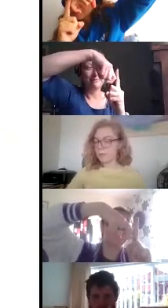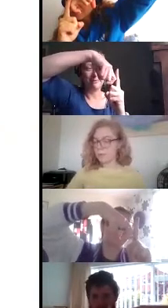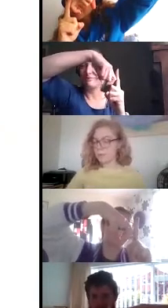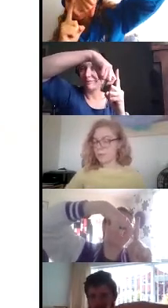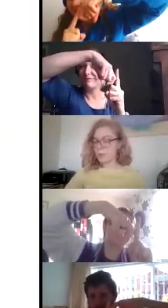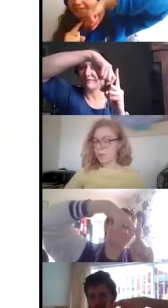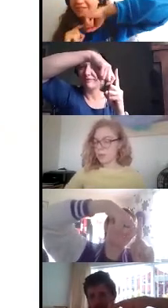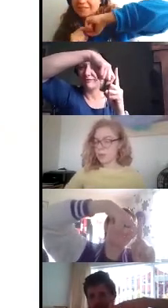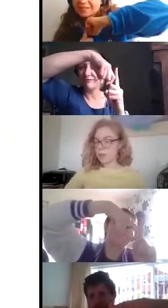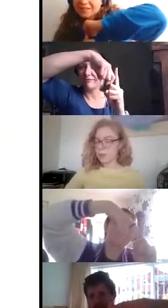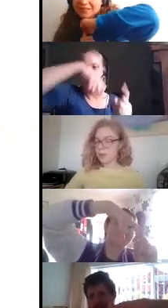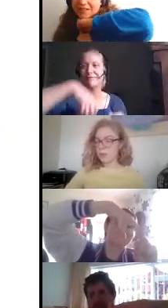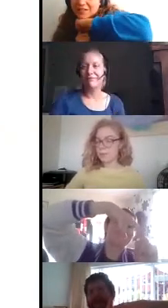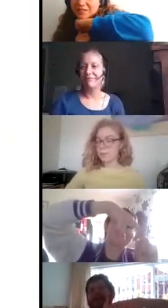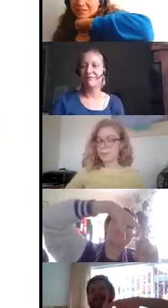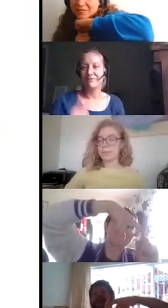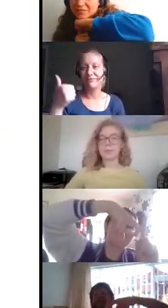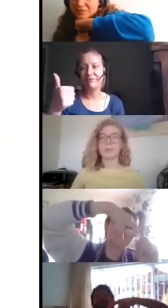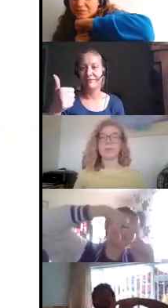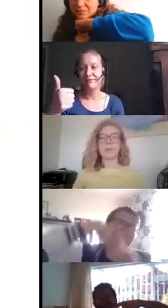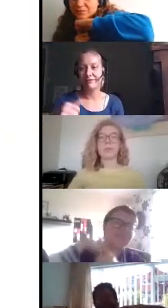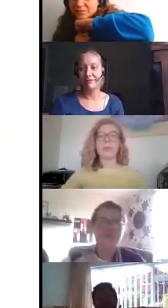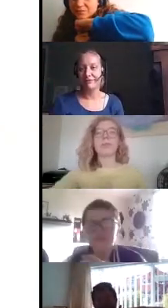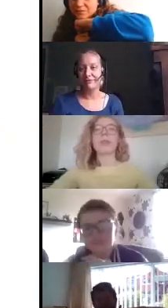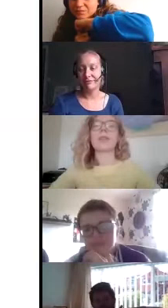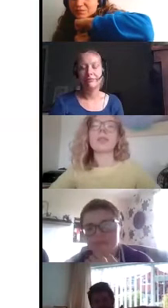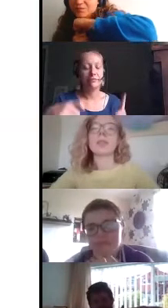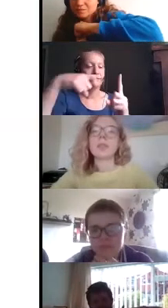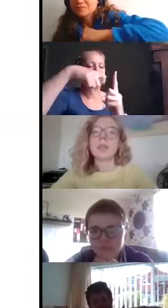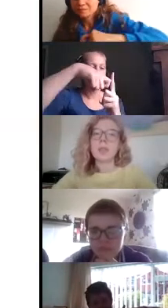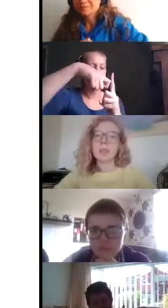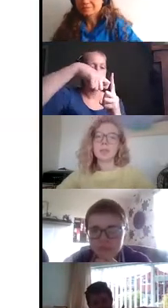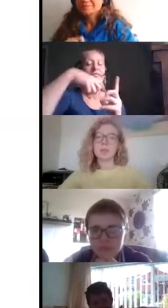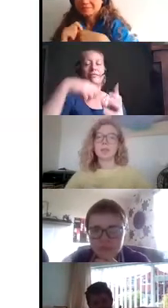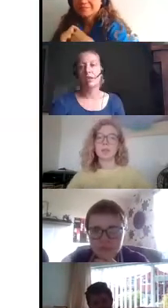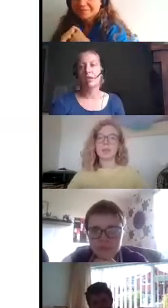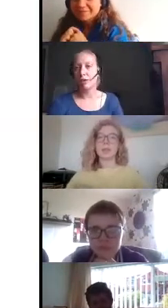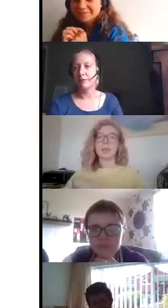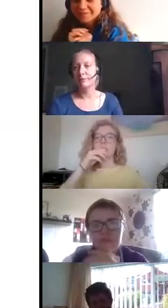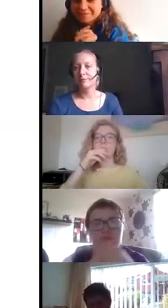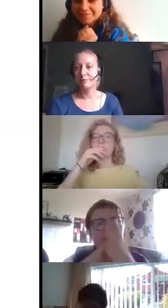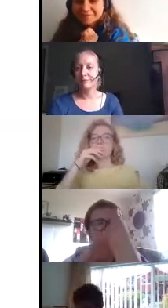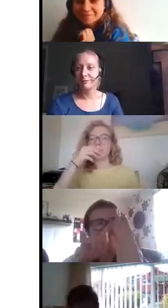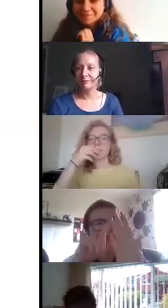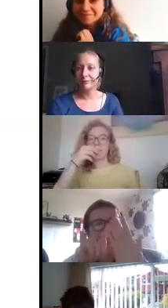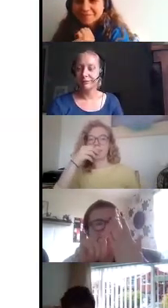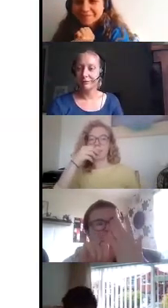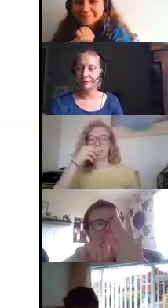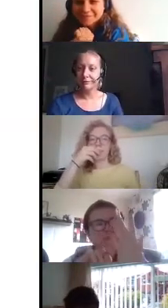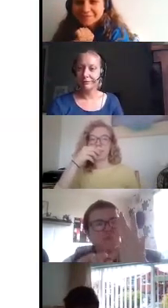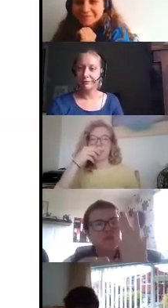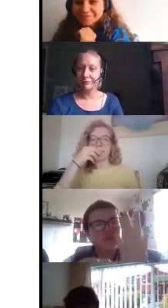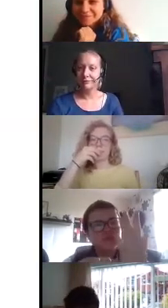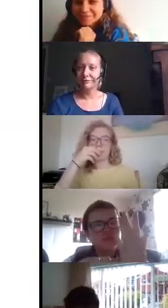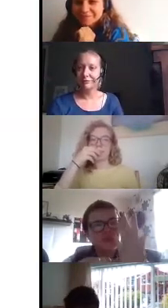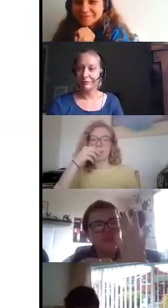like a K. So you got the stick, and then you got that little bit like that. But it's quite a hard one because obviously the way you look at it is